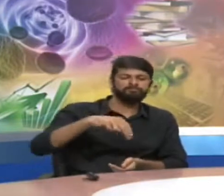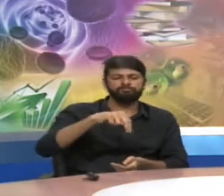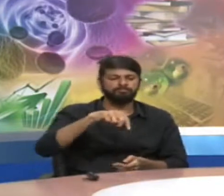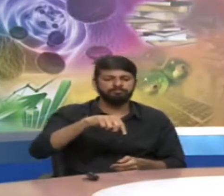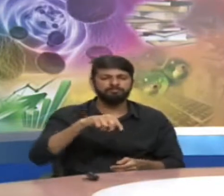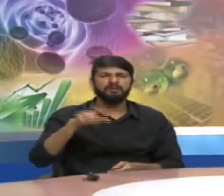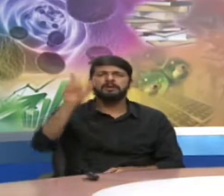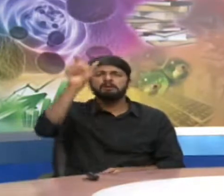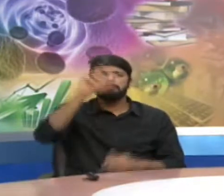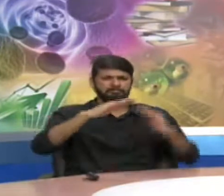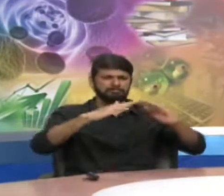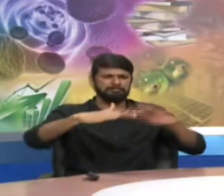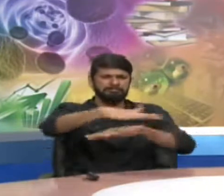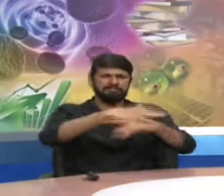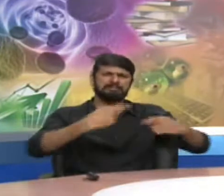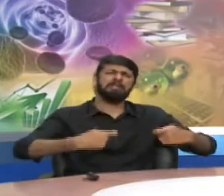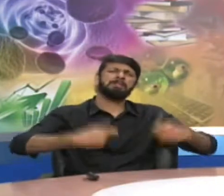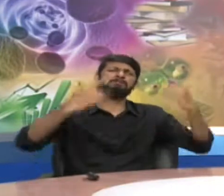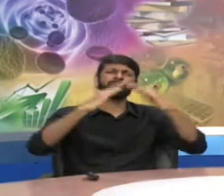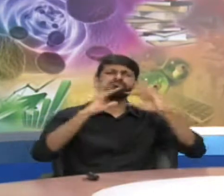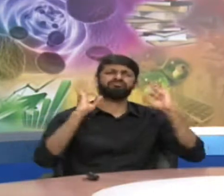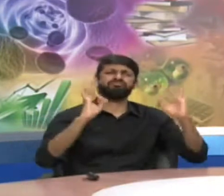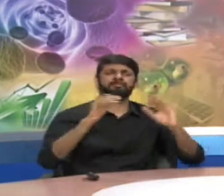So it might bring rains.